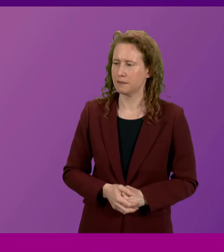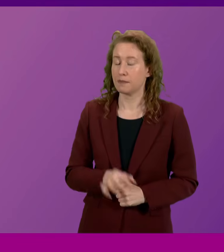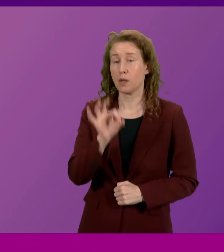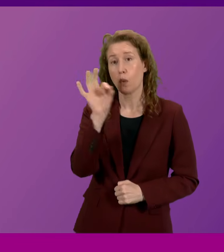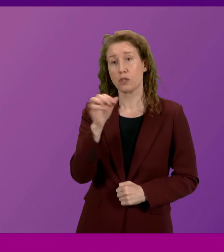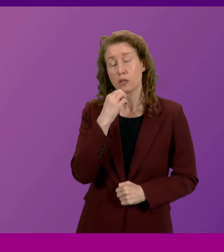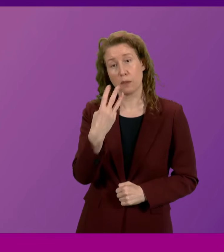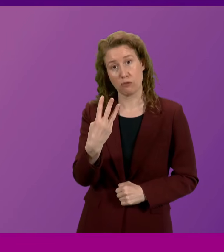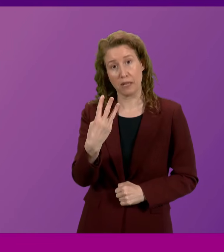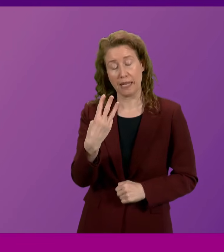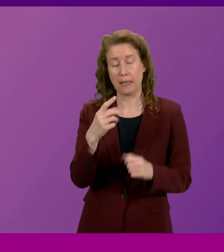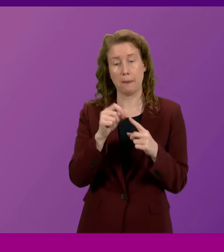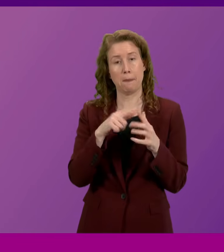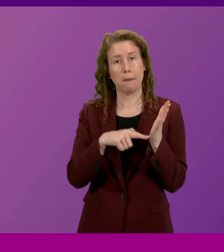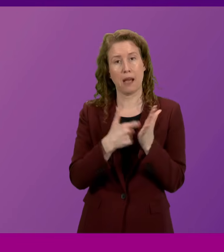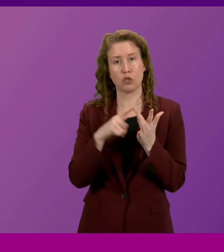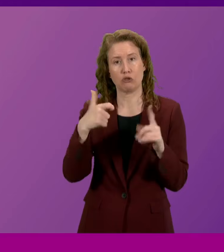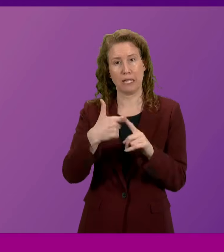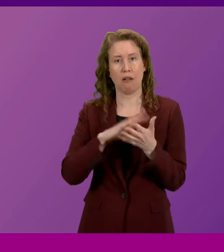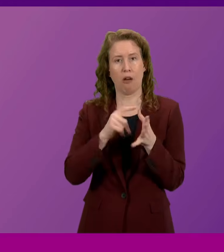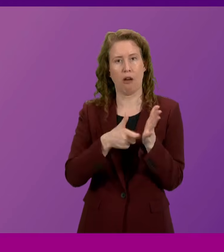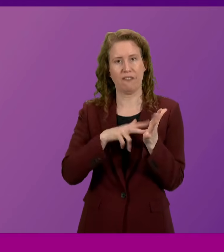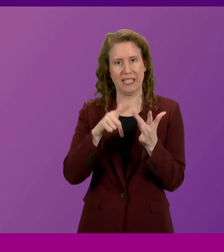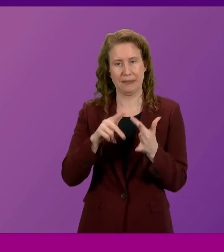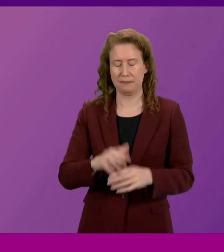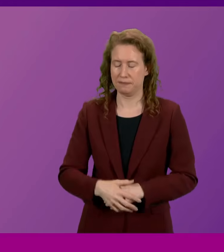Question number 3, Patrick Harvey.